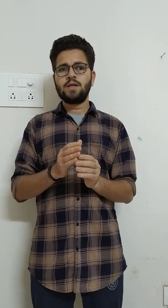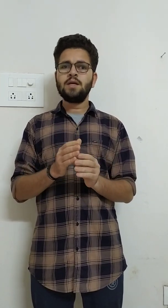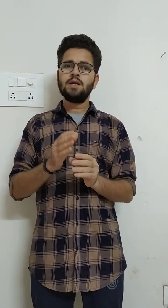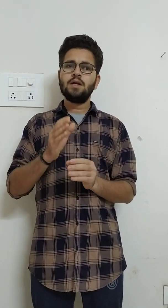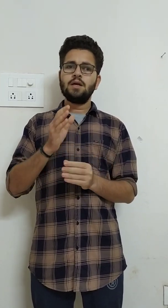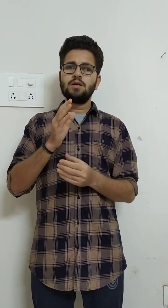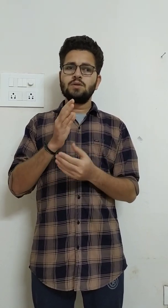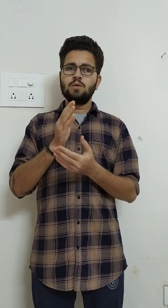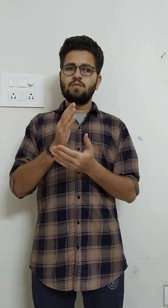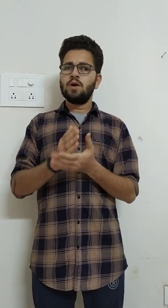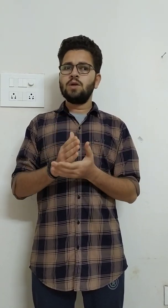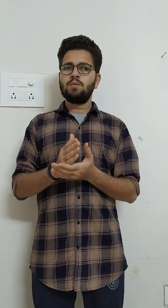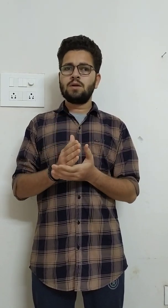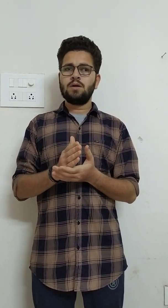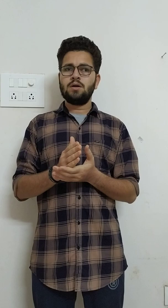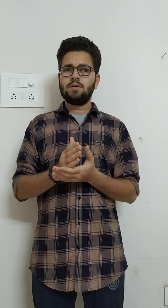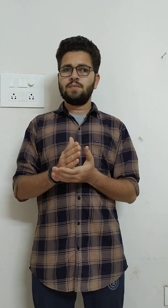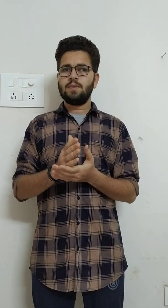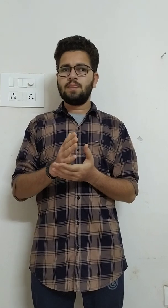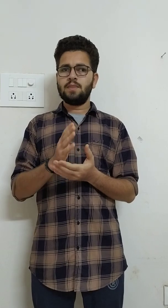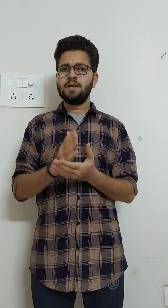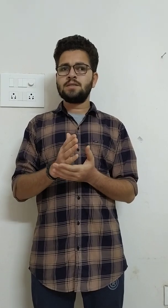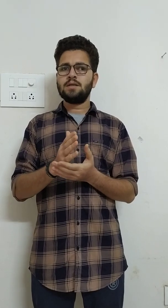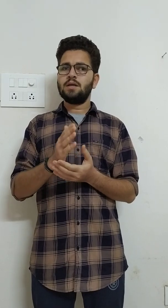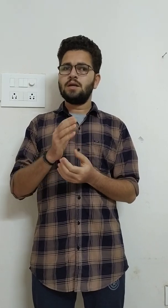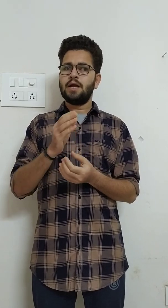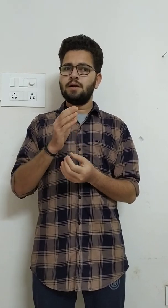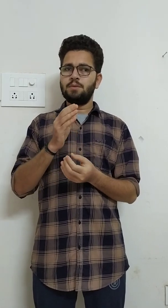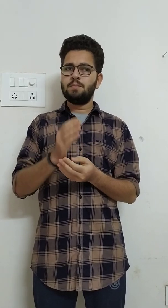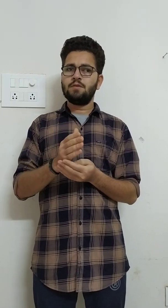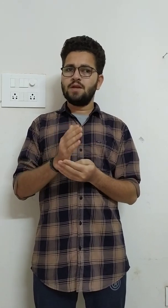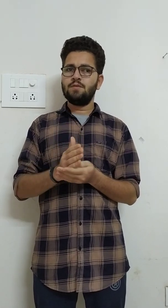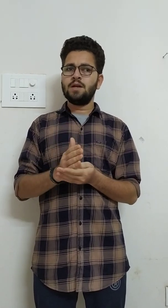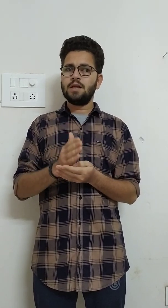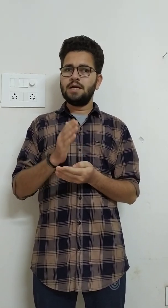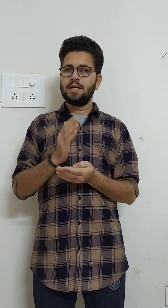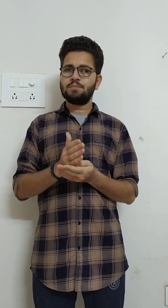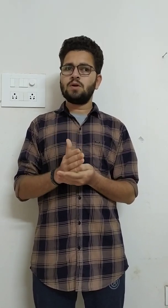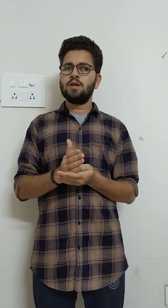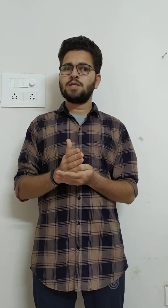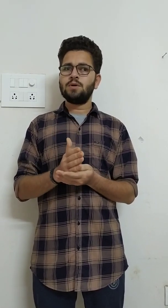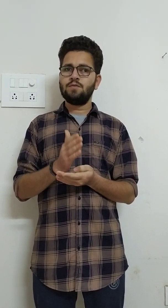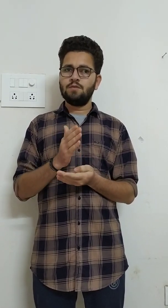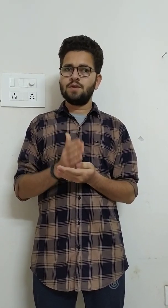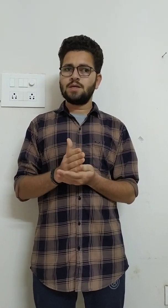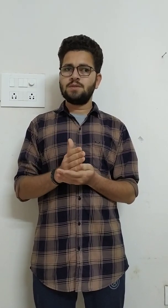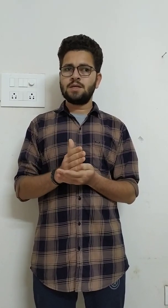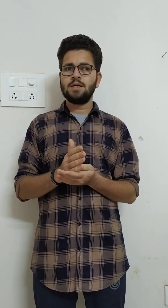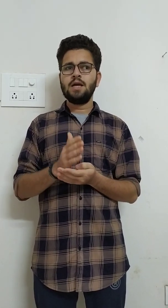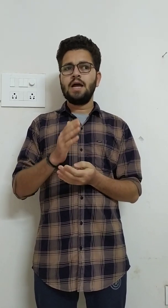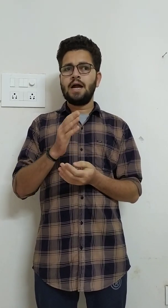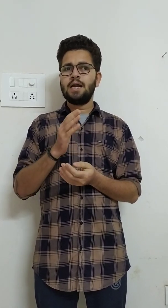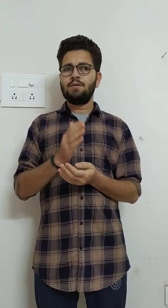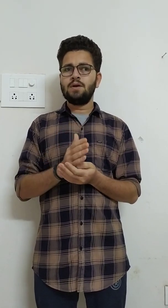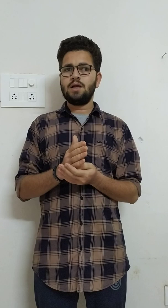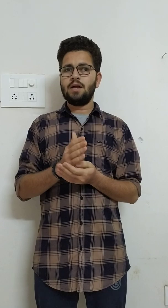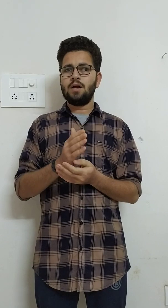worry, follow your things and prepare very well, in depth knowledge of every subject. And